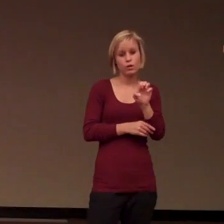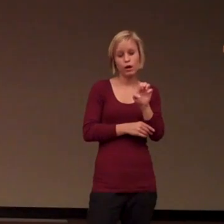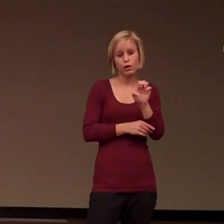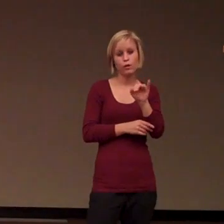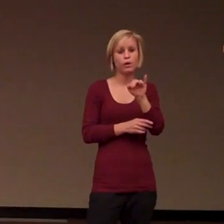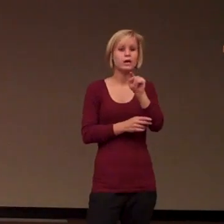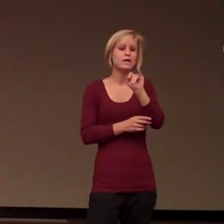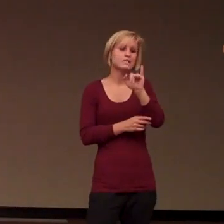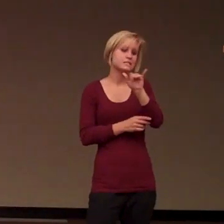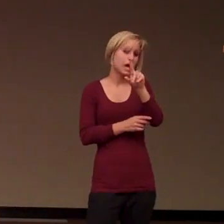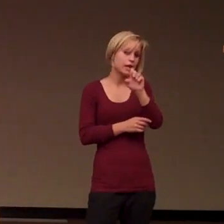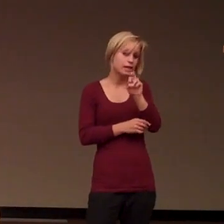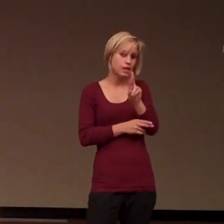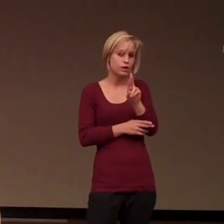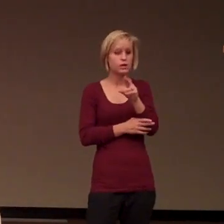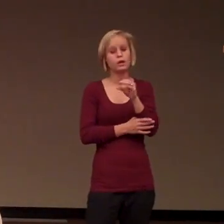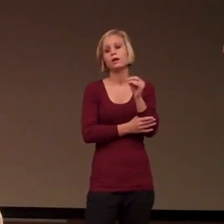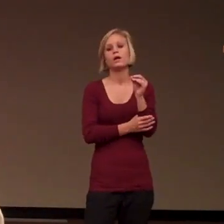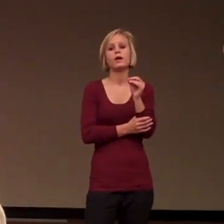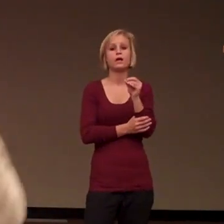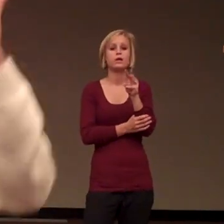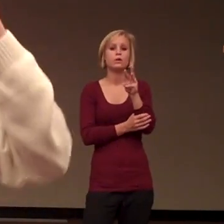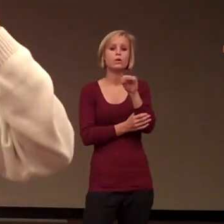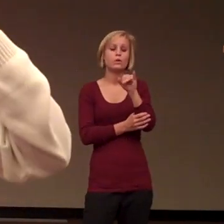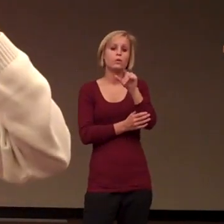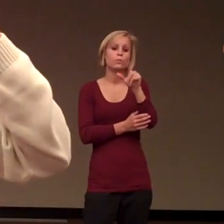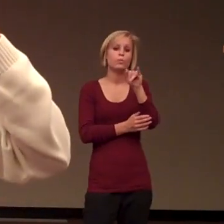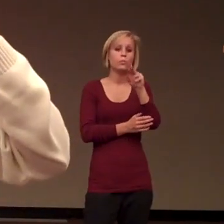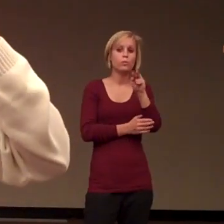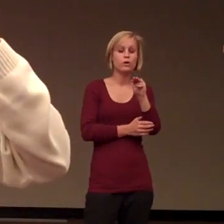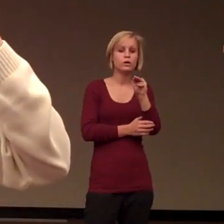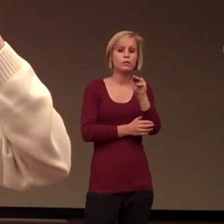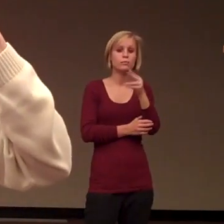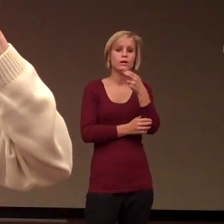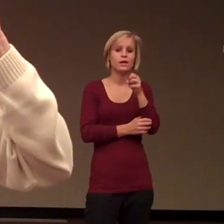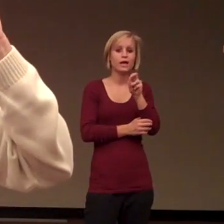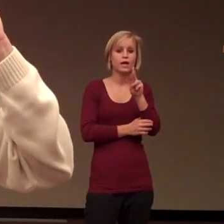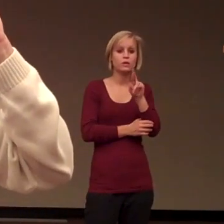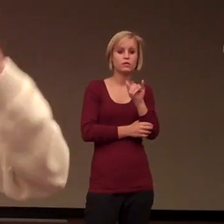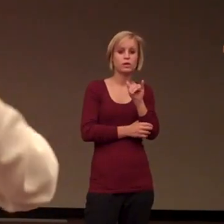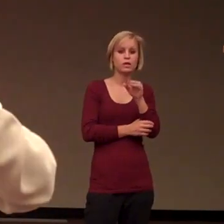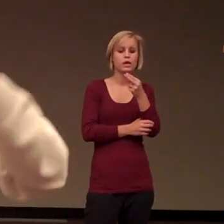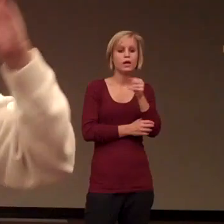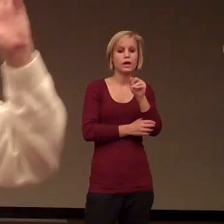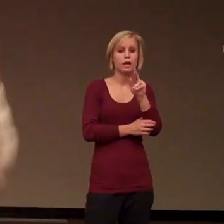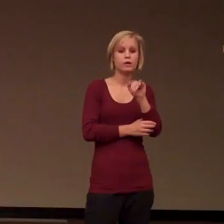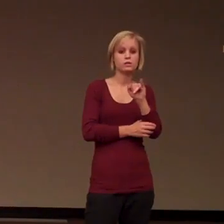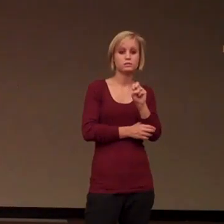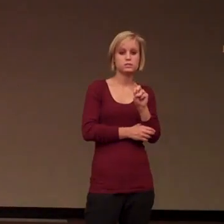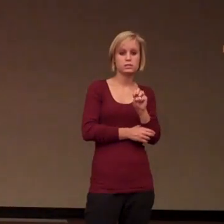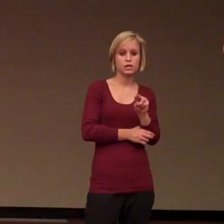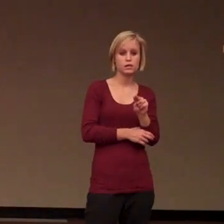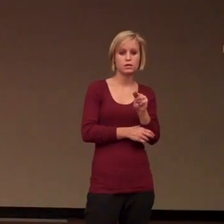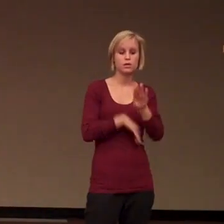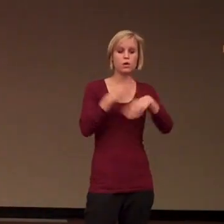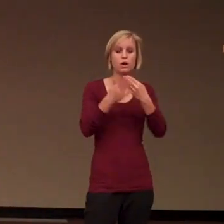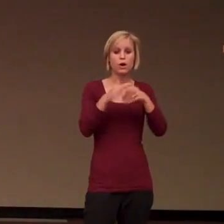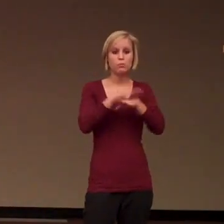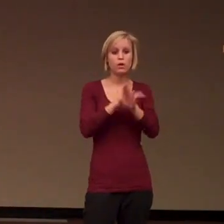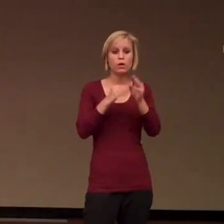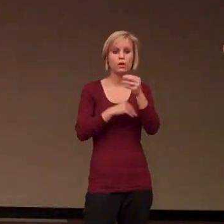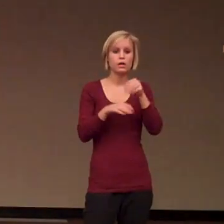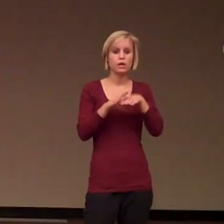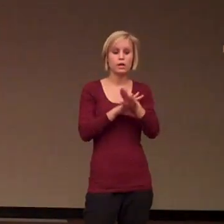Tyler, and William Henry Harrison, all born in Virginia. It's physically the largest